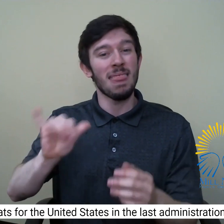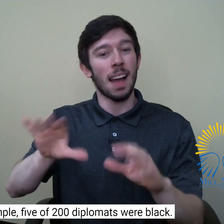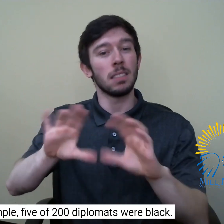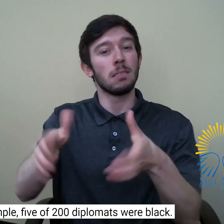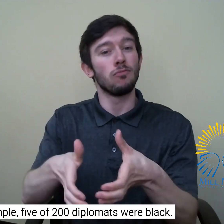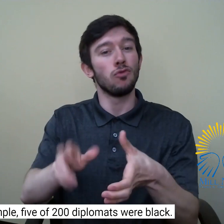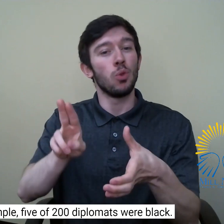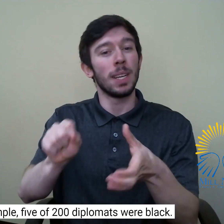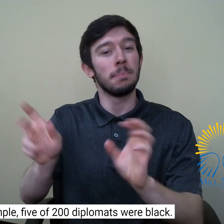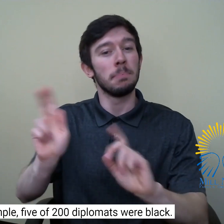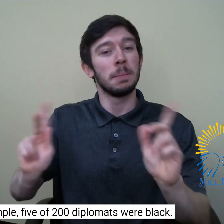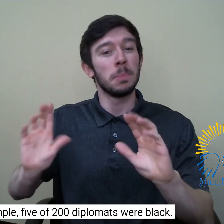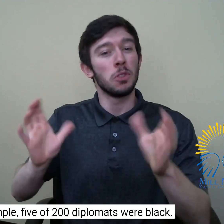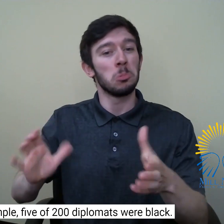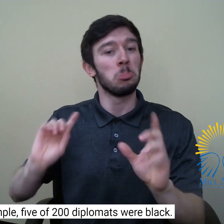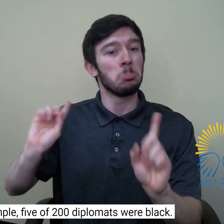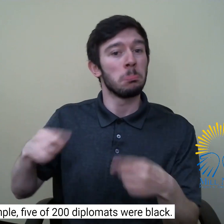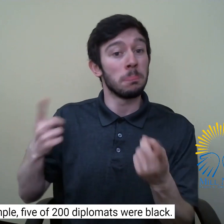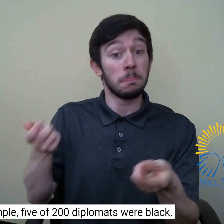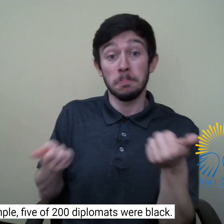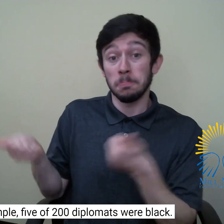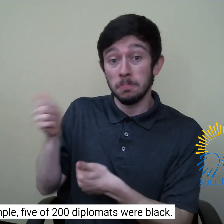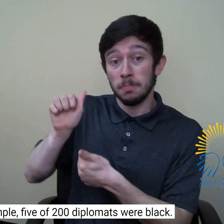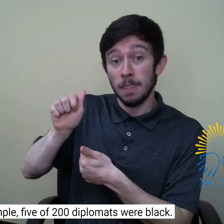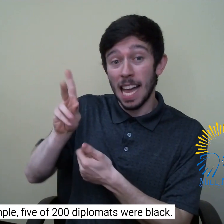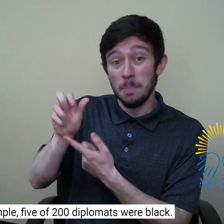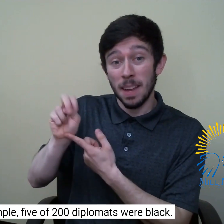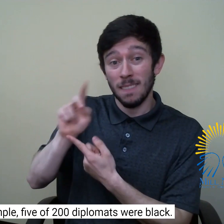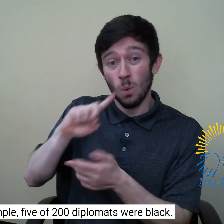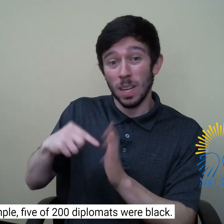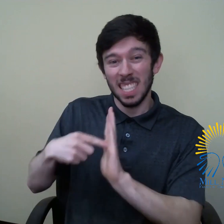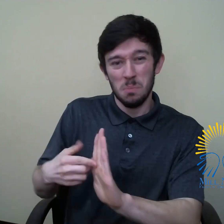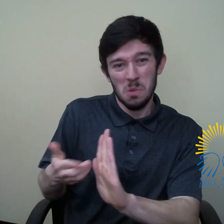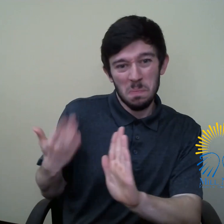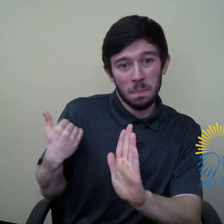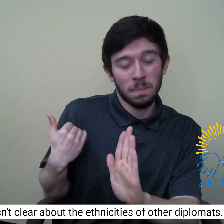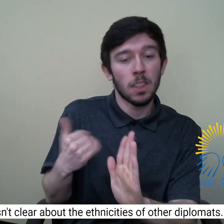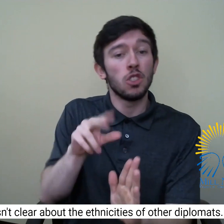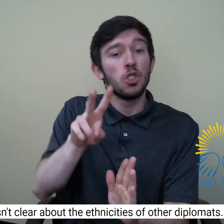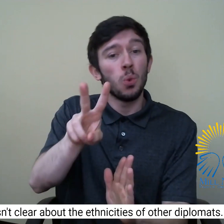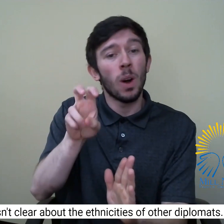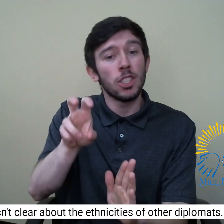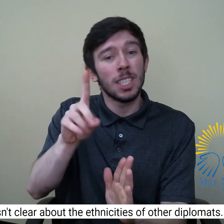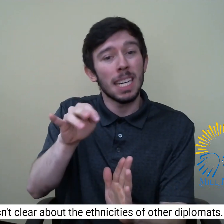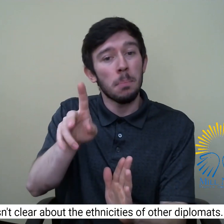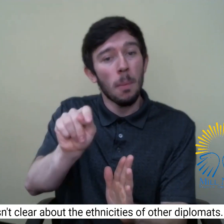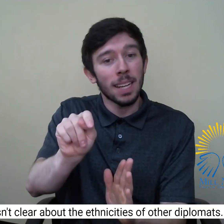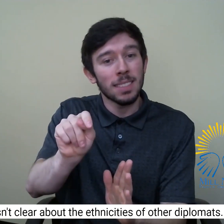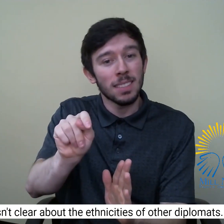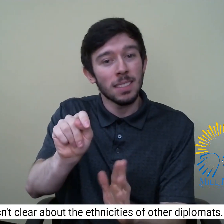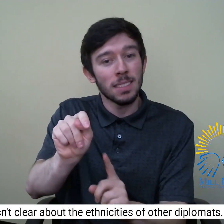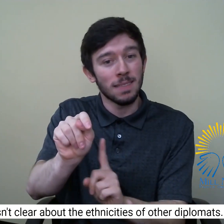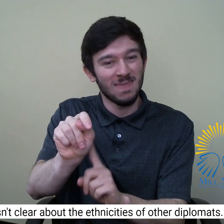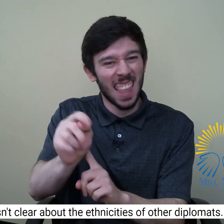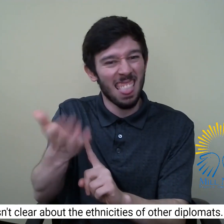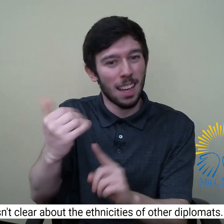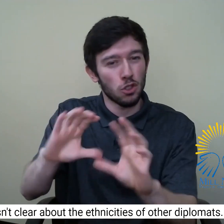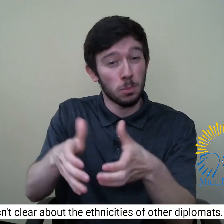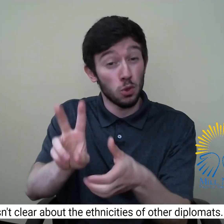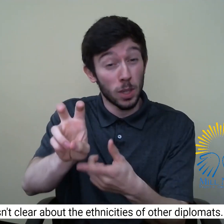for example, 5 of 200 diplomats were Black. Although the data isn't clear about the ethnicities of other diplomats,